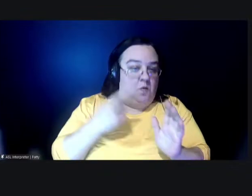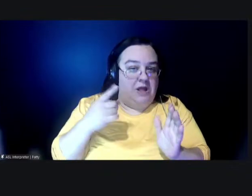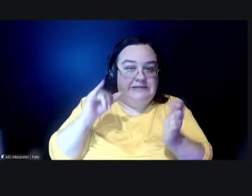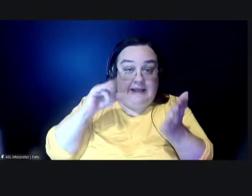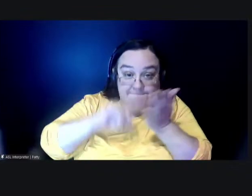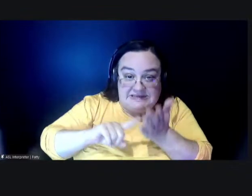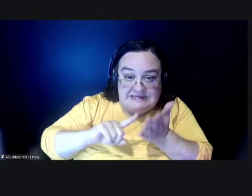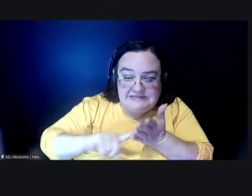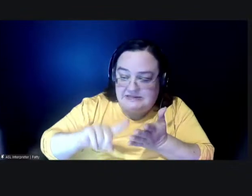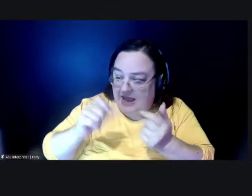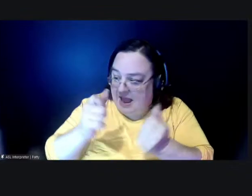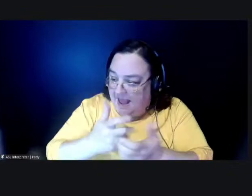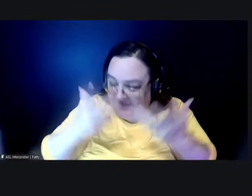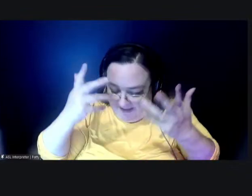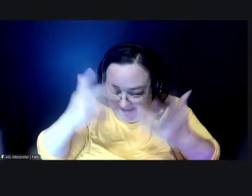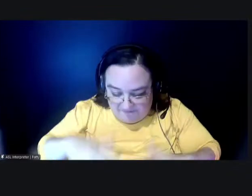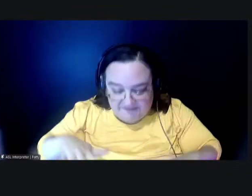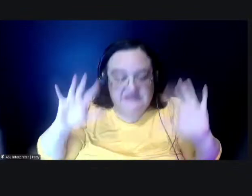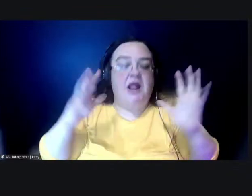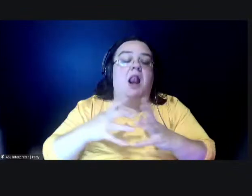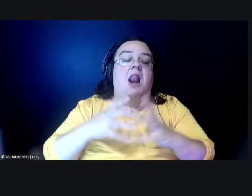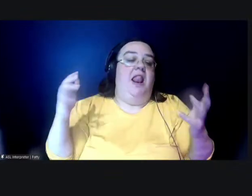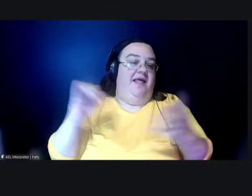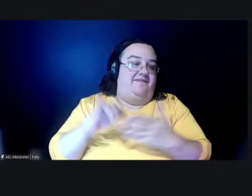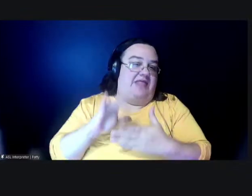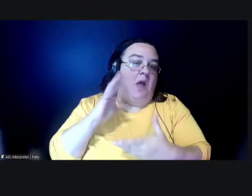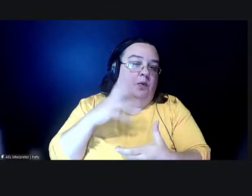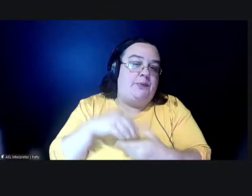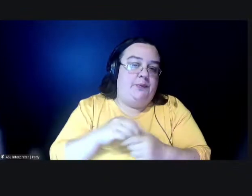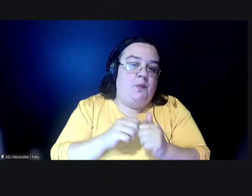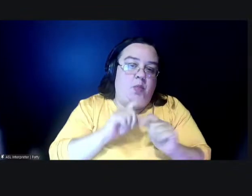inspection, and a lot of that will be in the report.